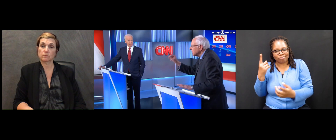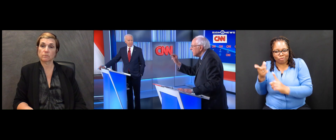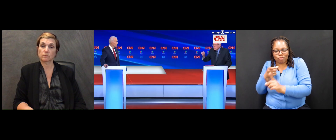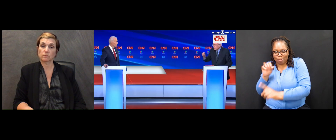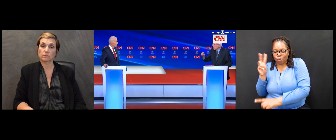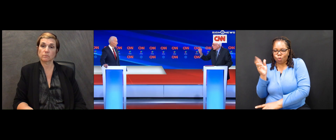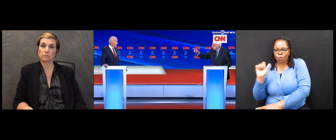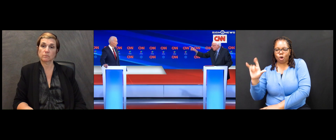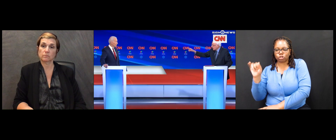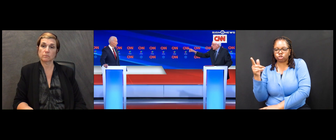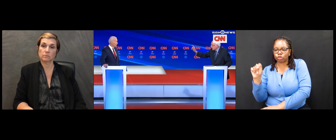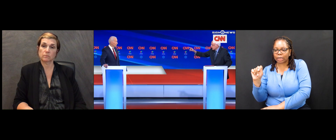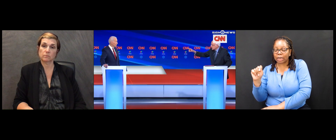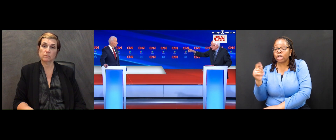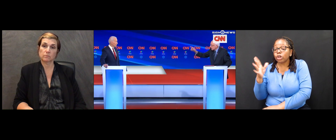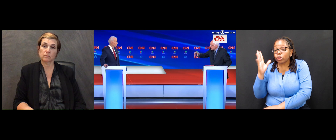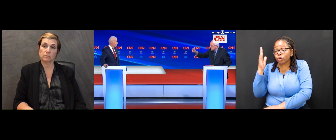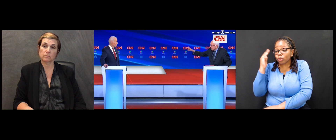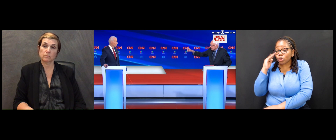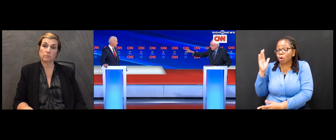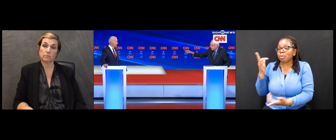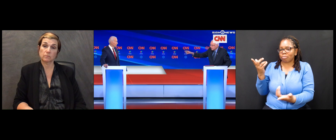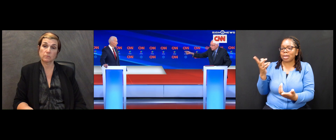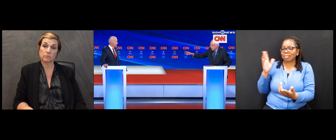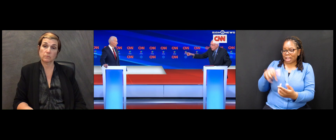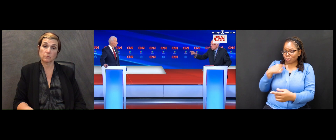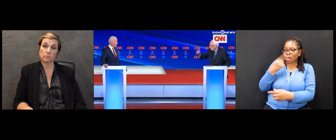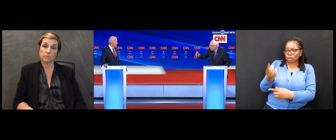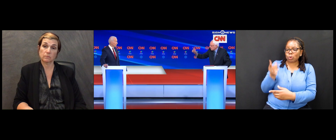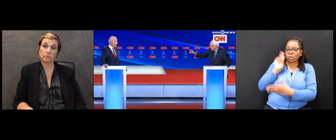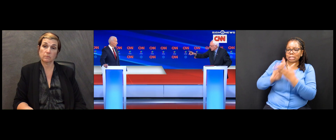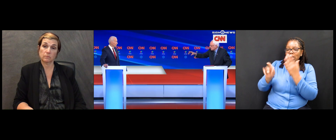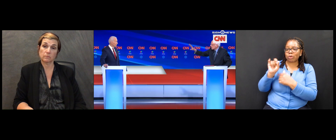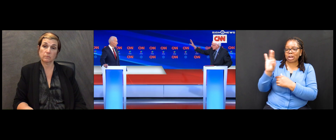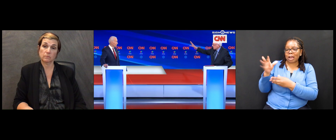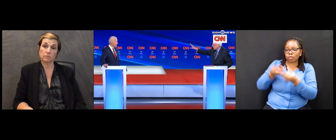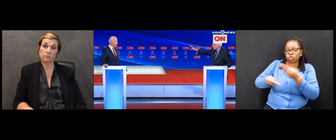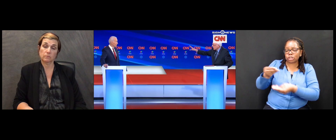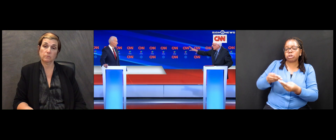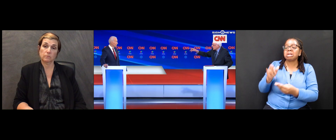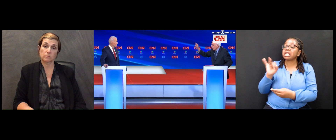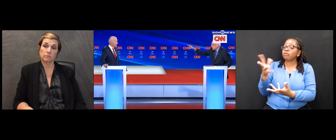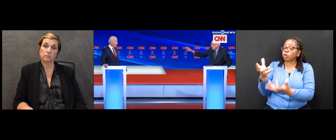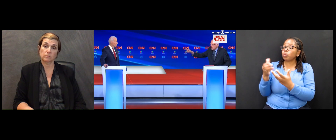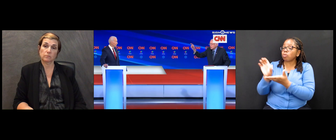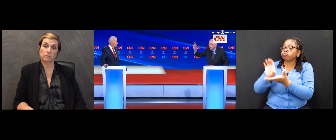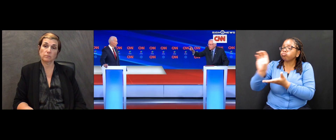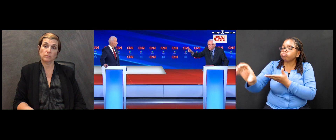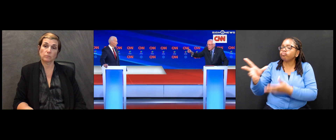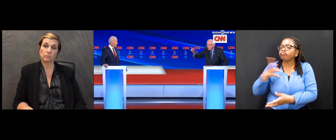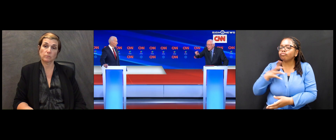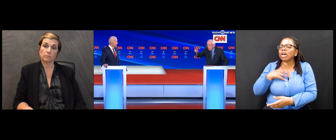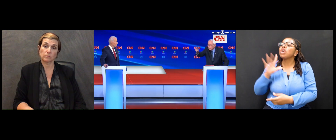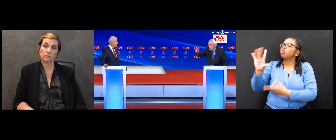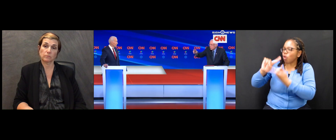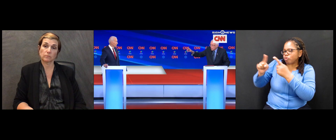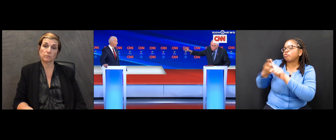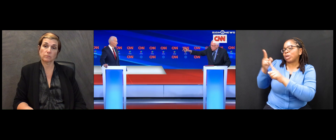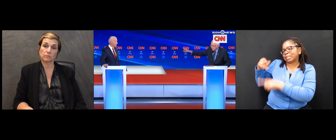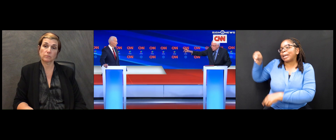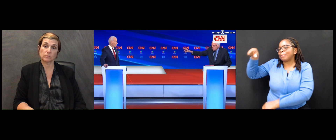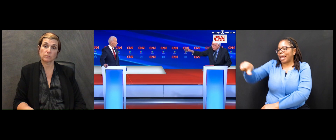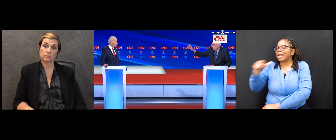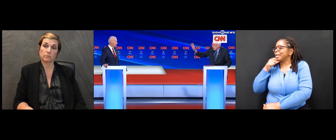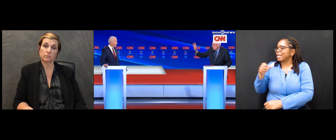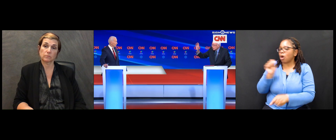know what you say to them? You want to, and I did. I said this to the Secretary of Treasury. You want to bail out? That's fine. You have your friends pay for it, not working people. The